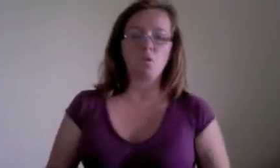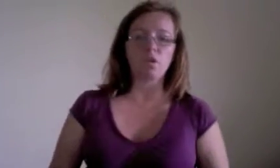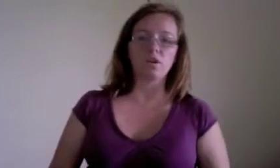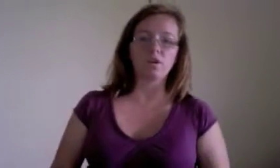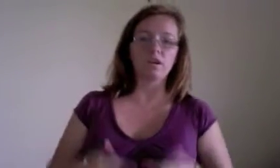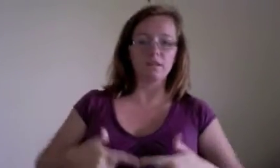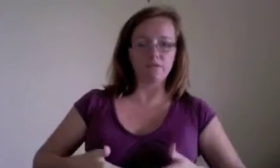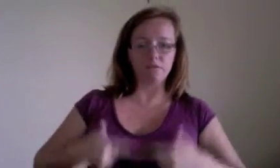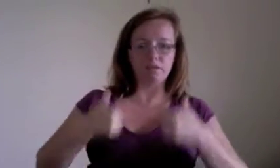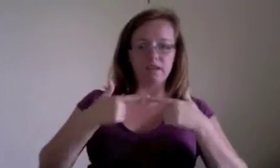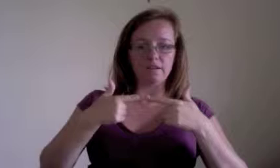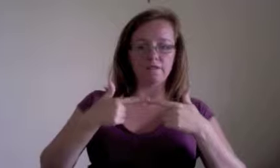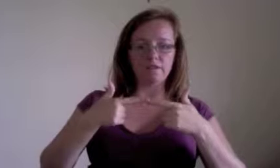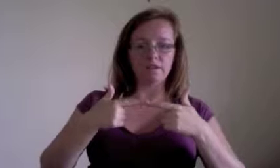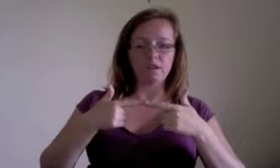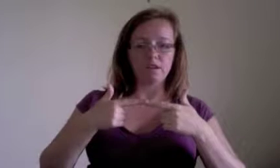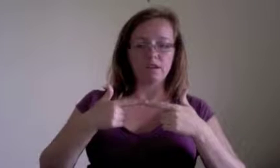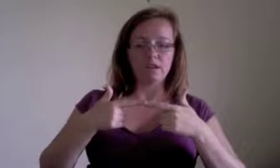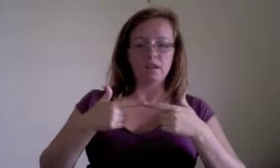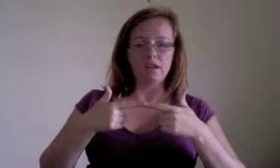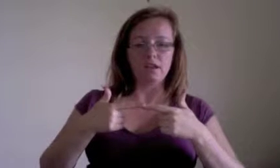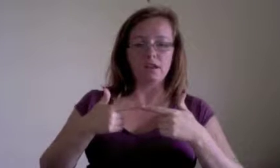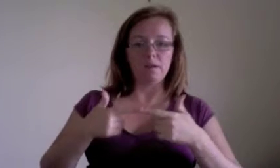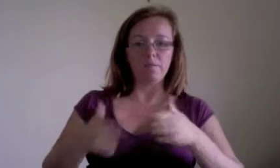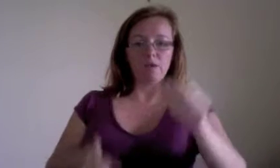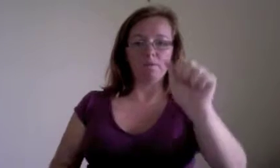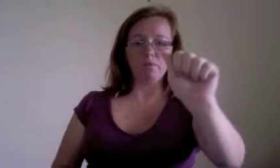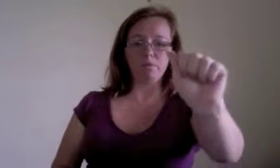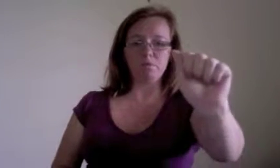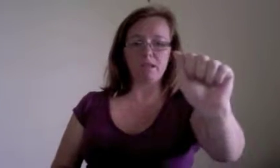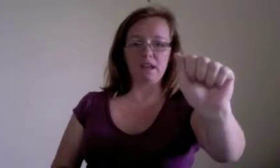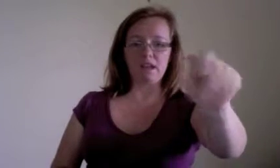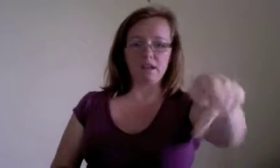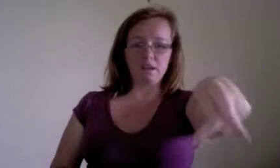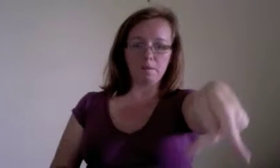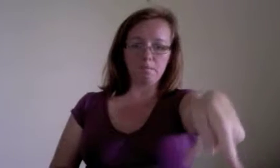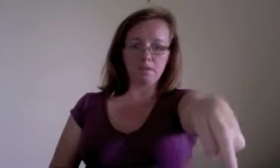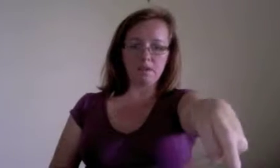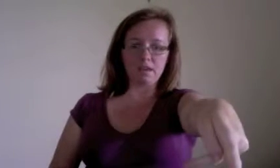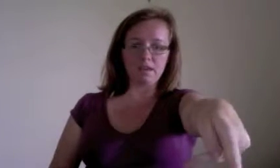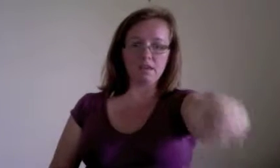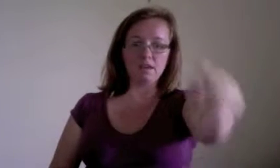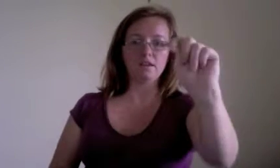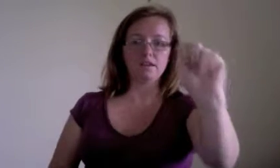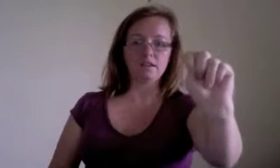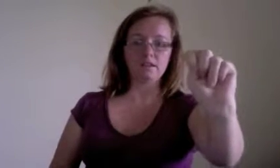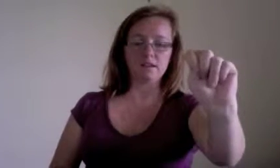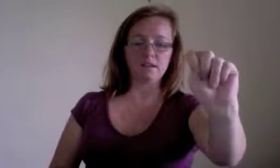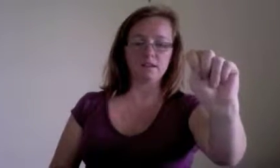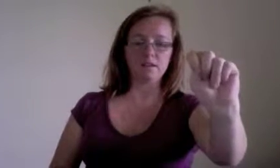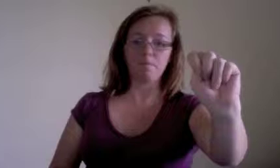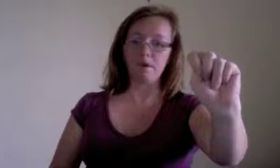or if you live in an apartment, which would be A, P, T,